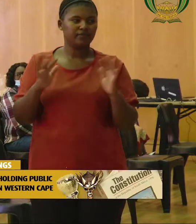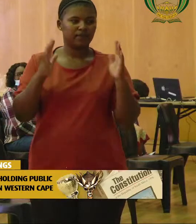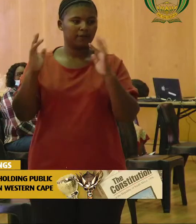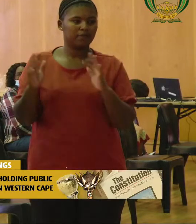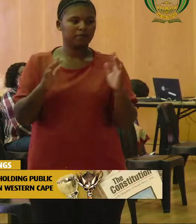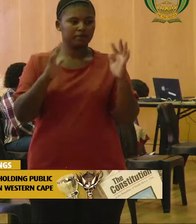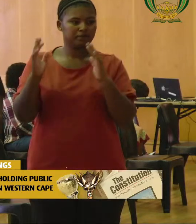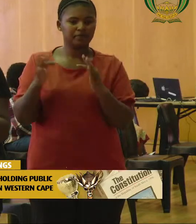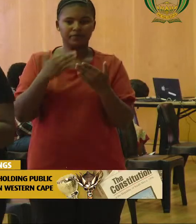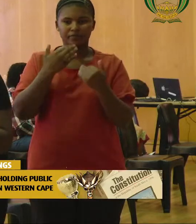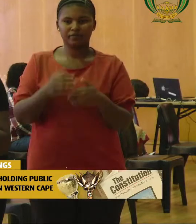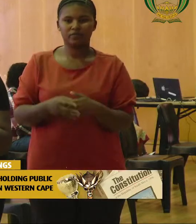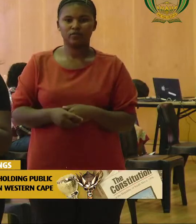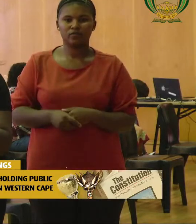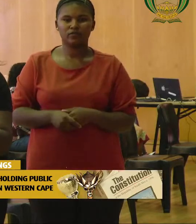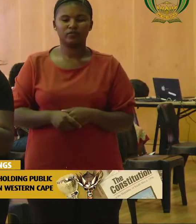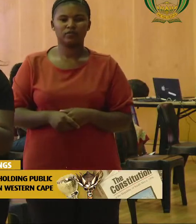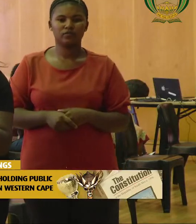Thank you.